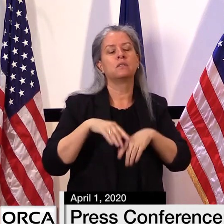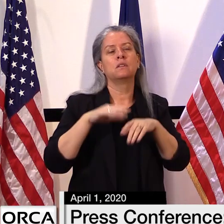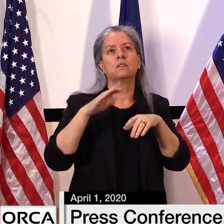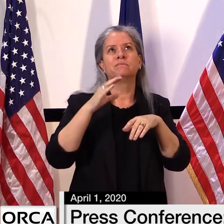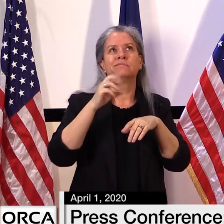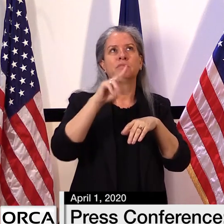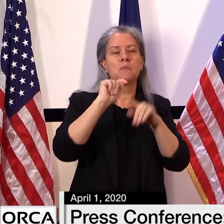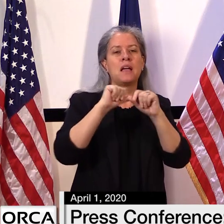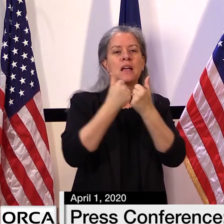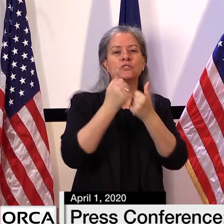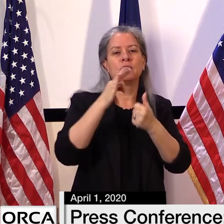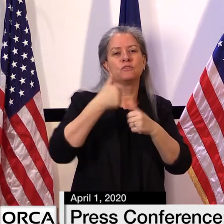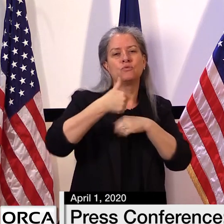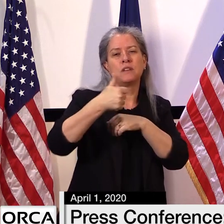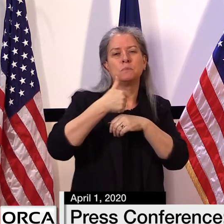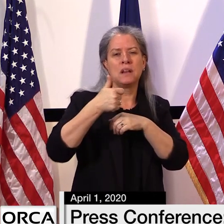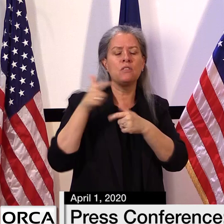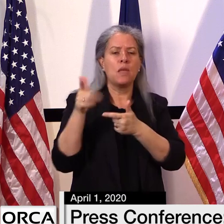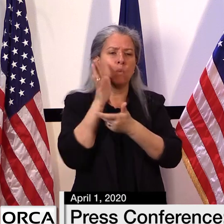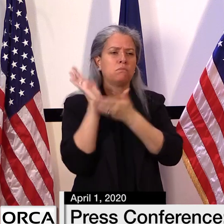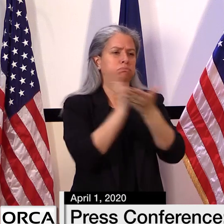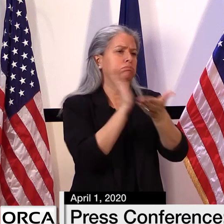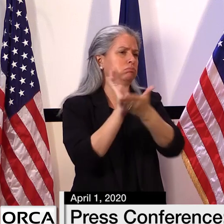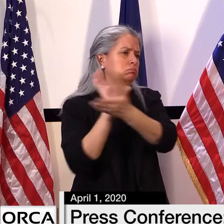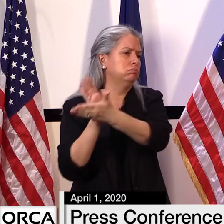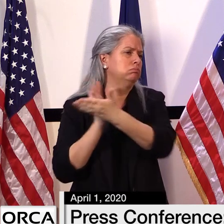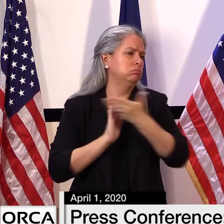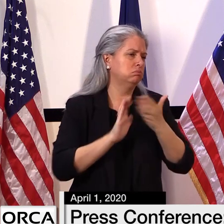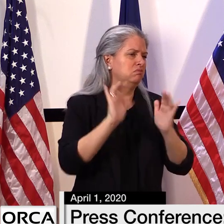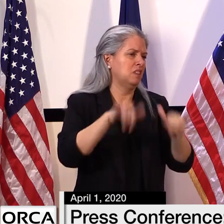of Transportation for daily distribution.